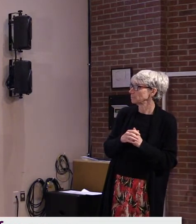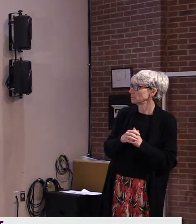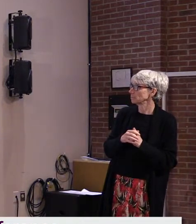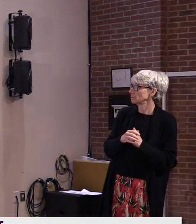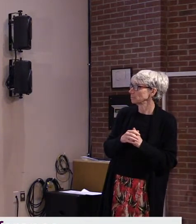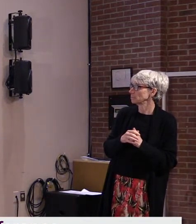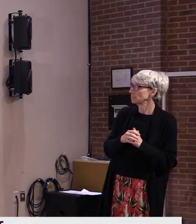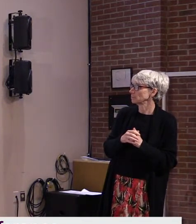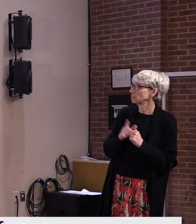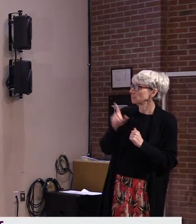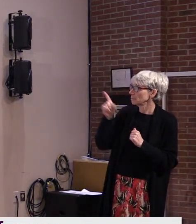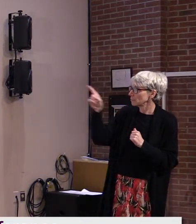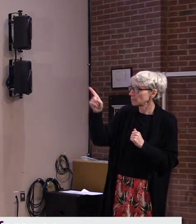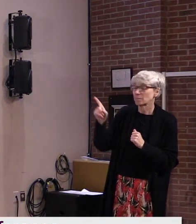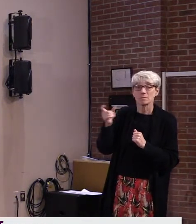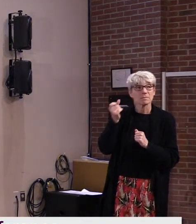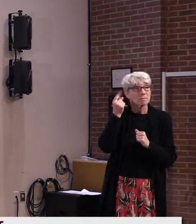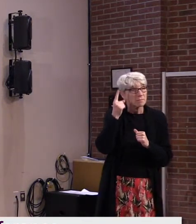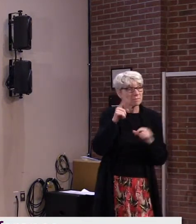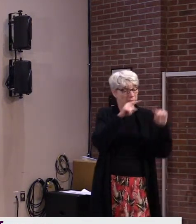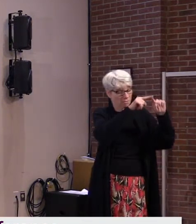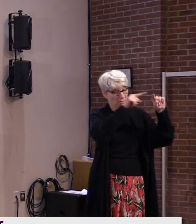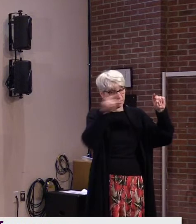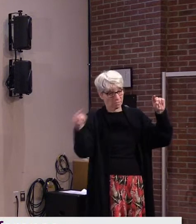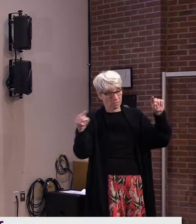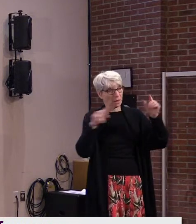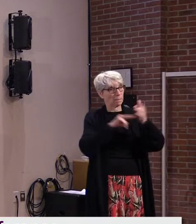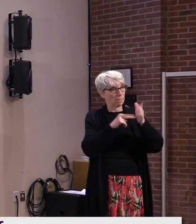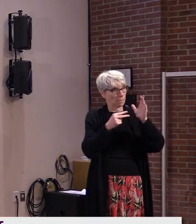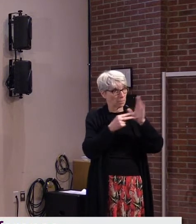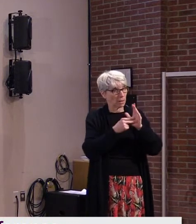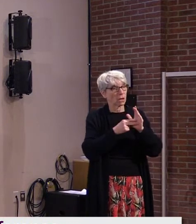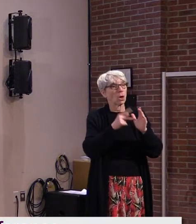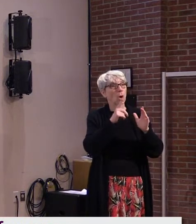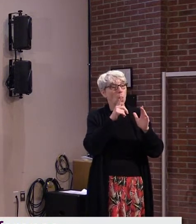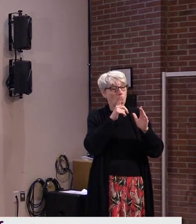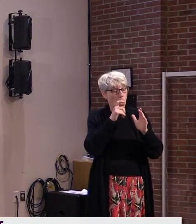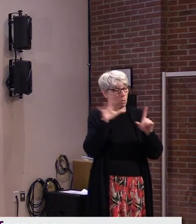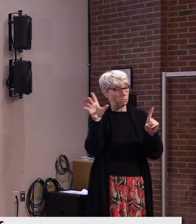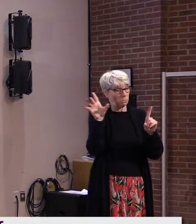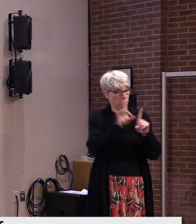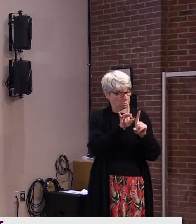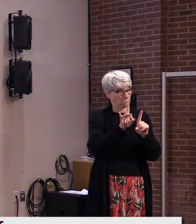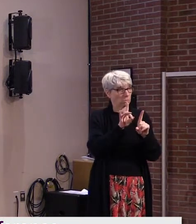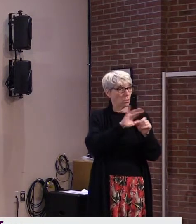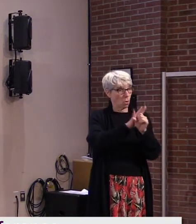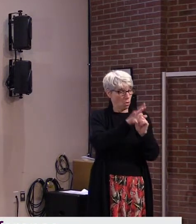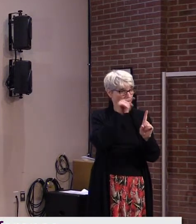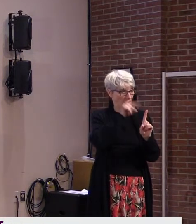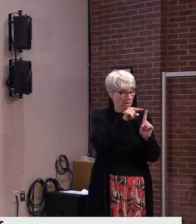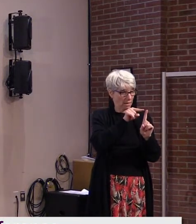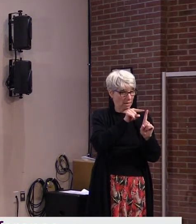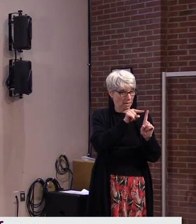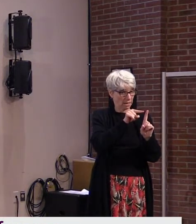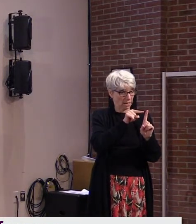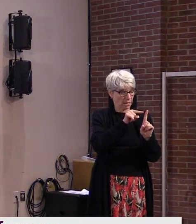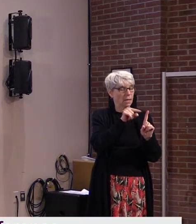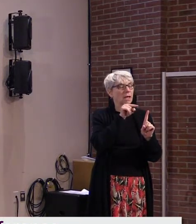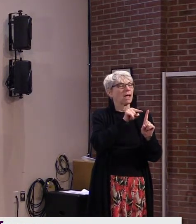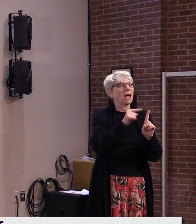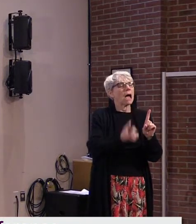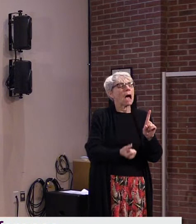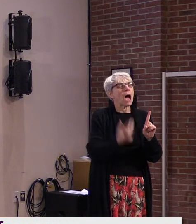keep in mind that means the proportion of people who die from a disease among all individuals diagnosed